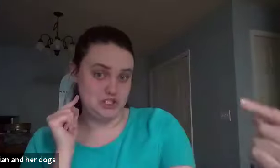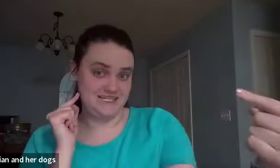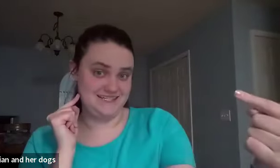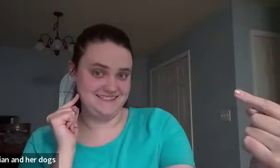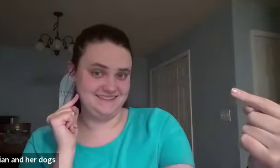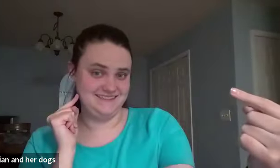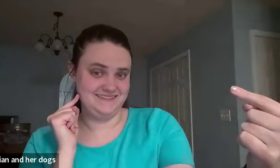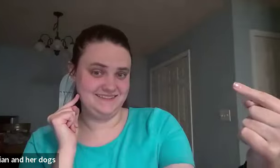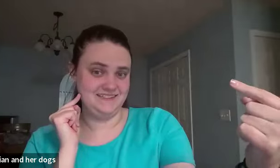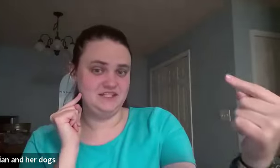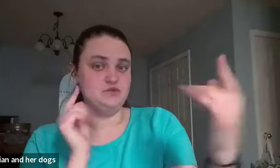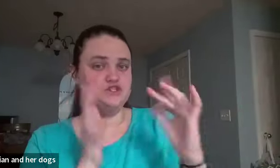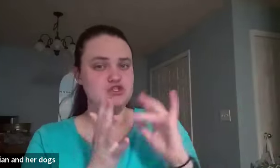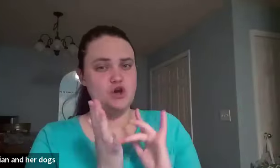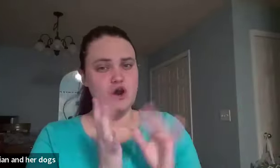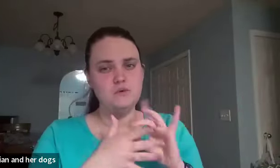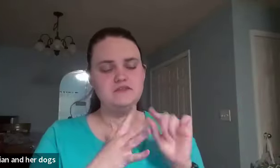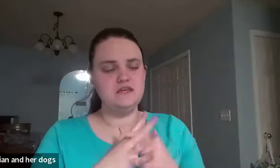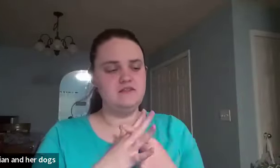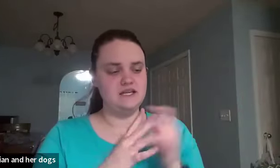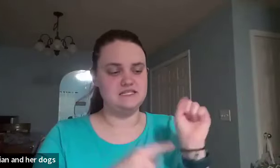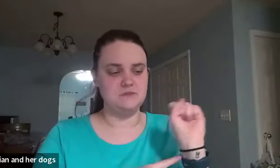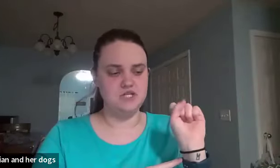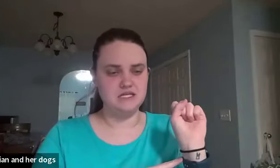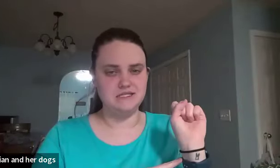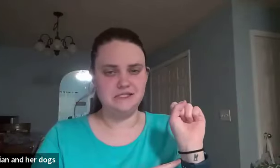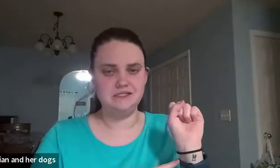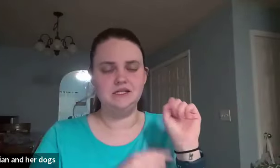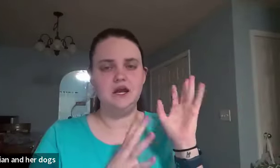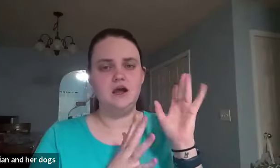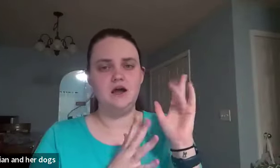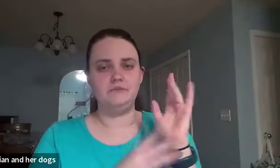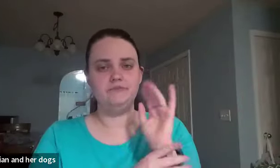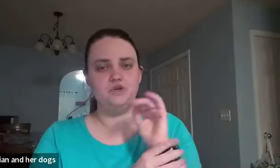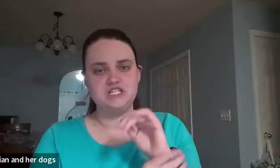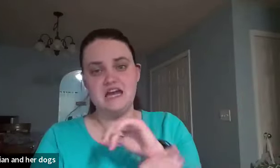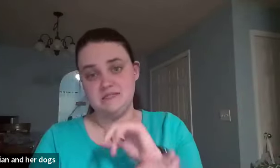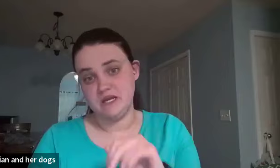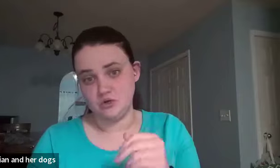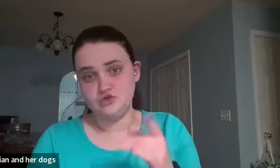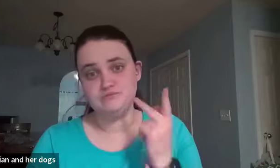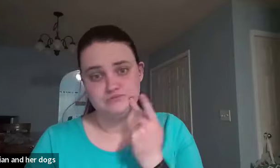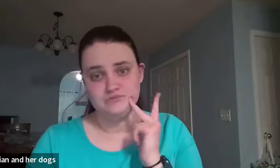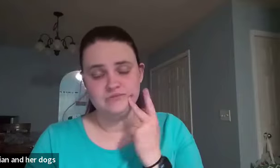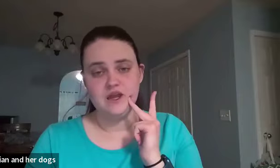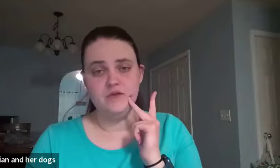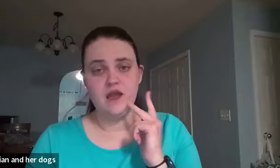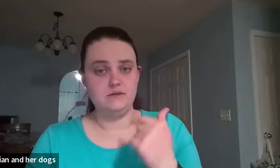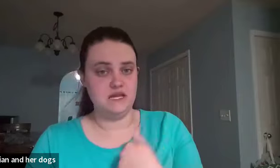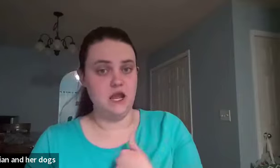allergic. You would start with the like subject, which is that it's pickles, and that I'm saying